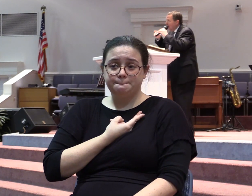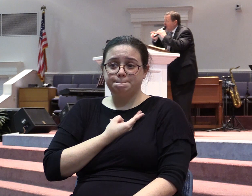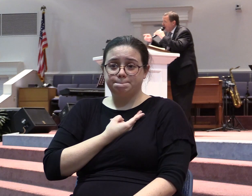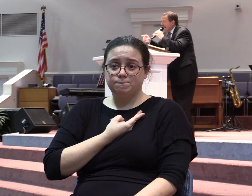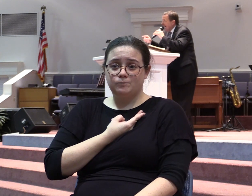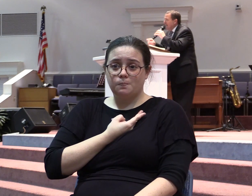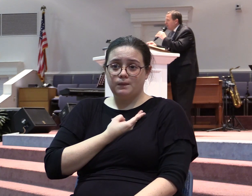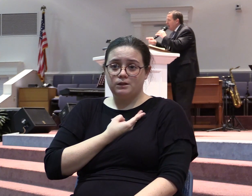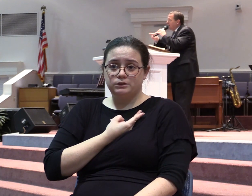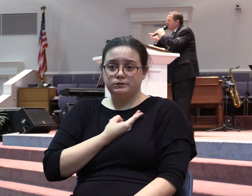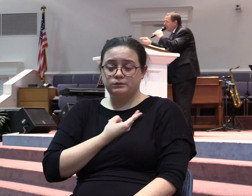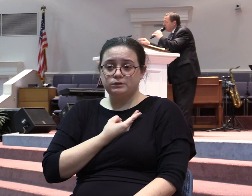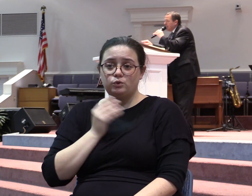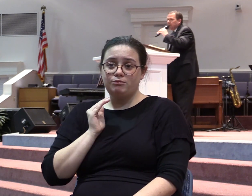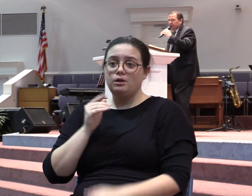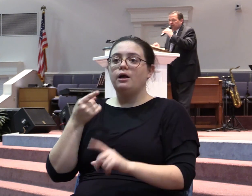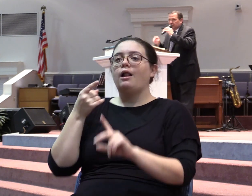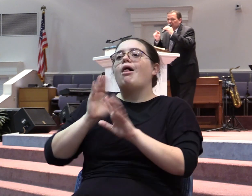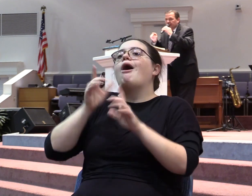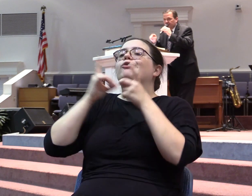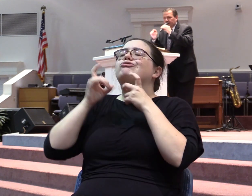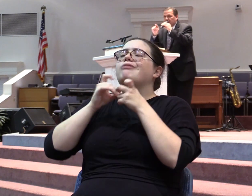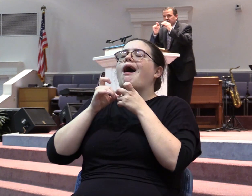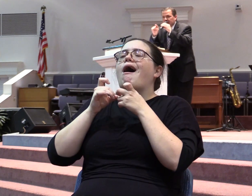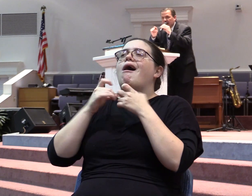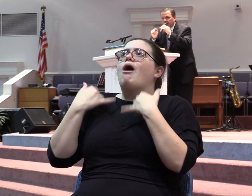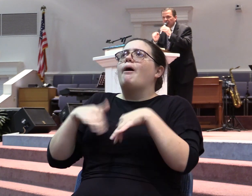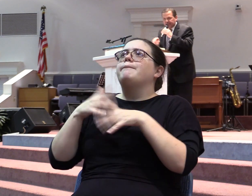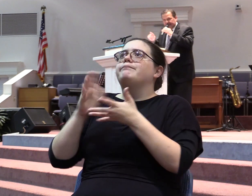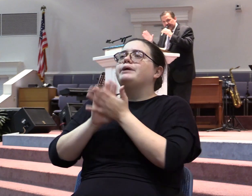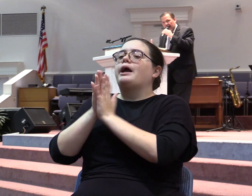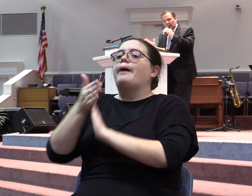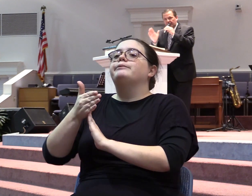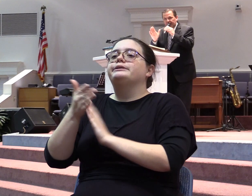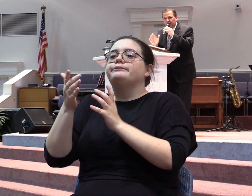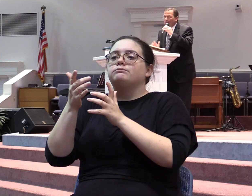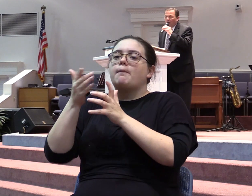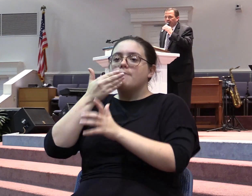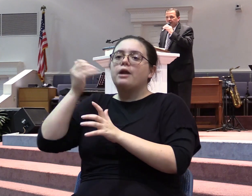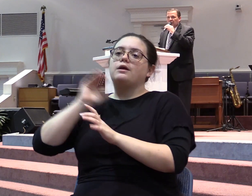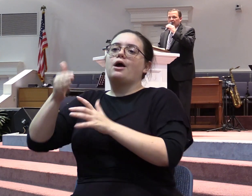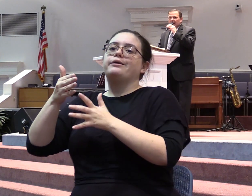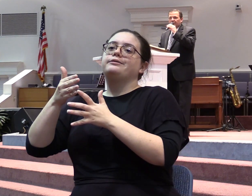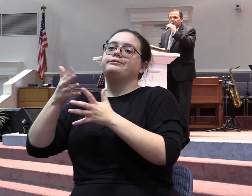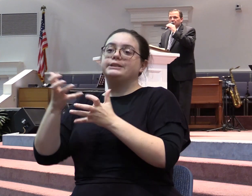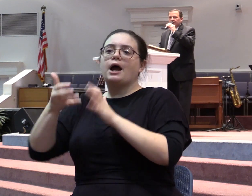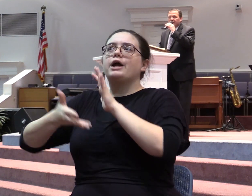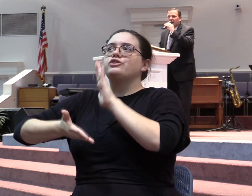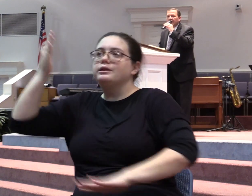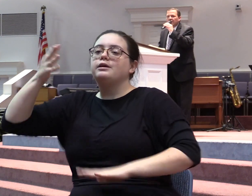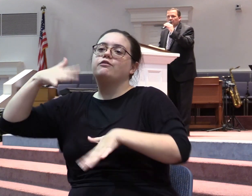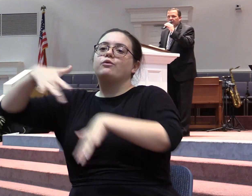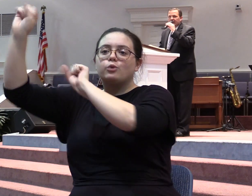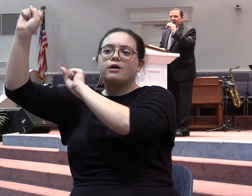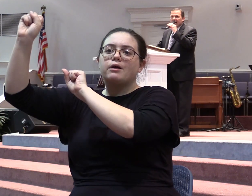Until our cry for our family becomes greater than our desire to get out of here, we're never going to have the move of